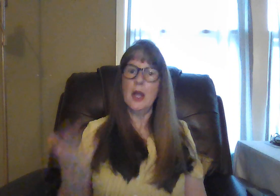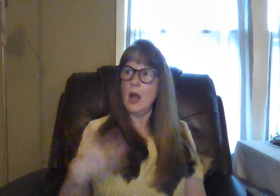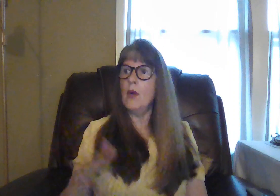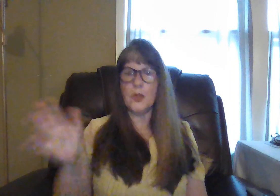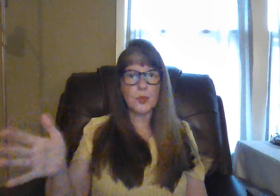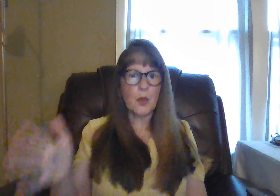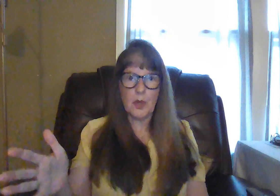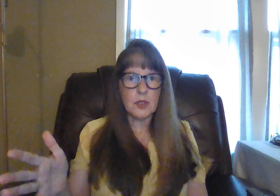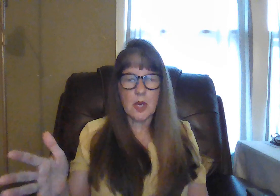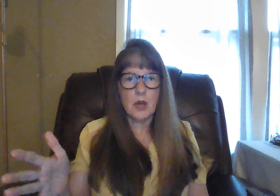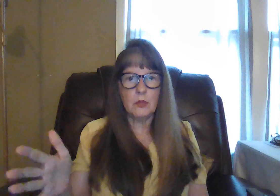"Oh, that's what I wanted to know."